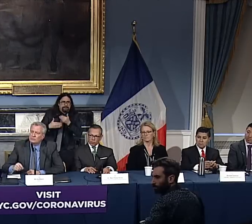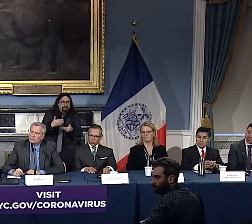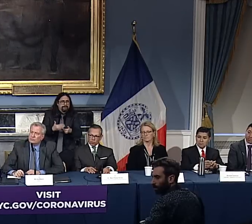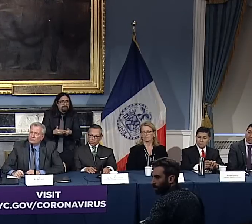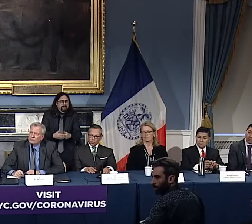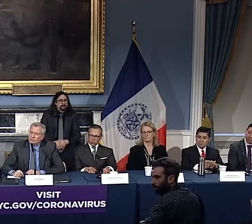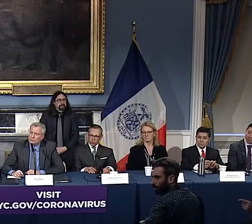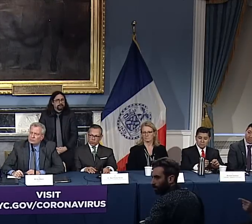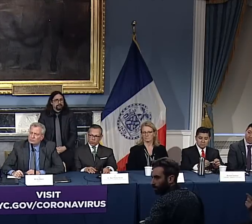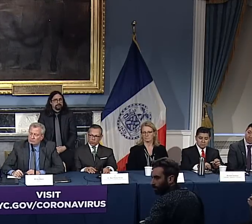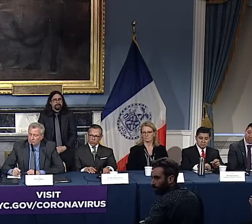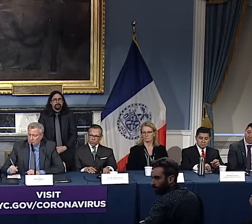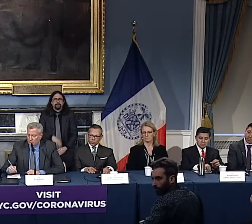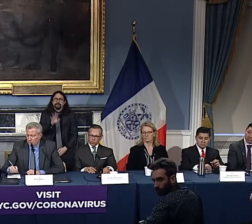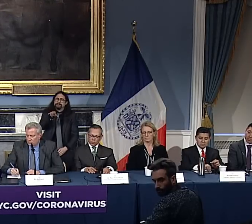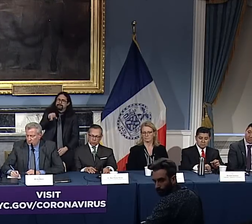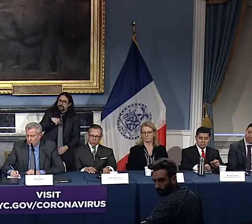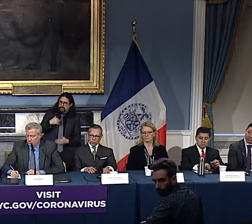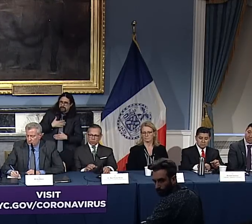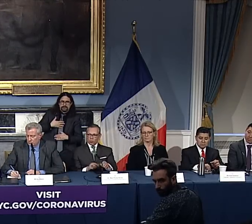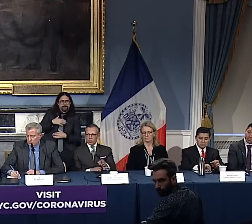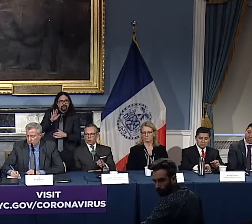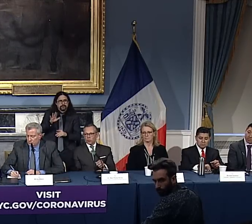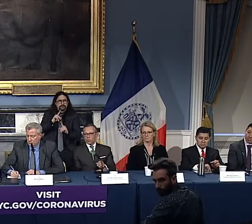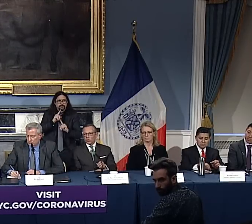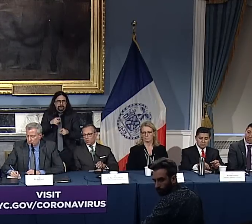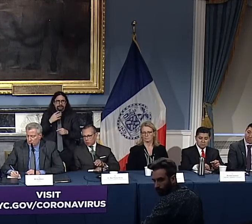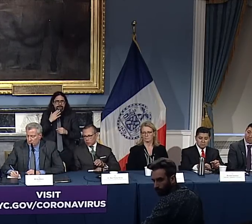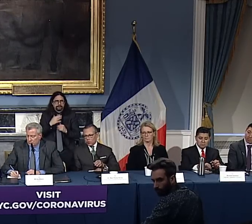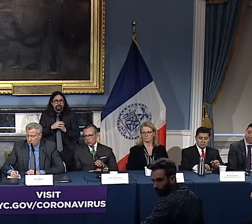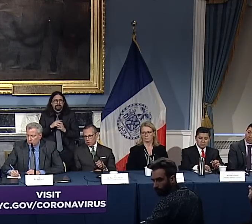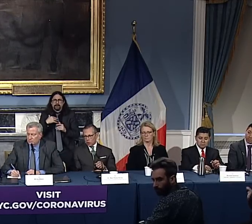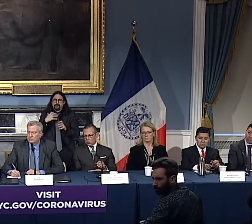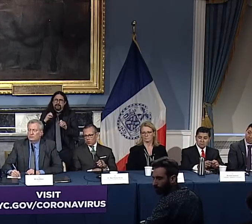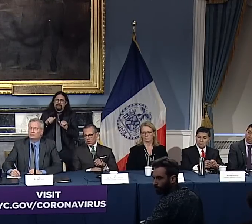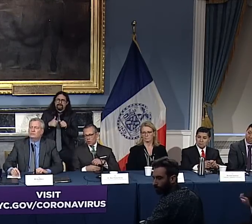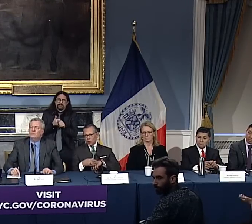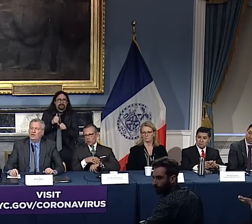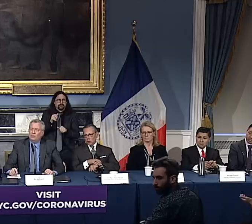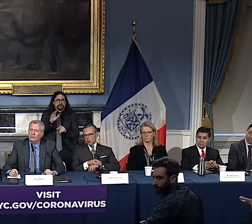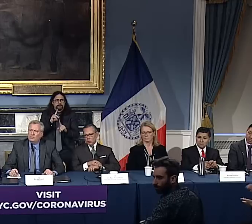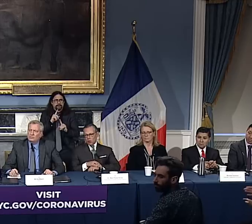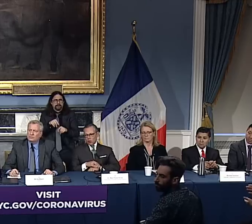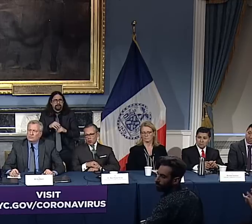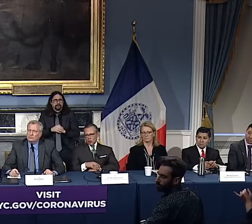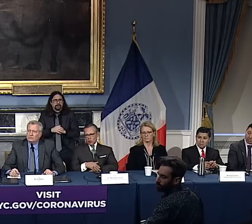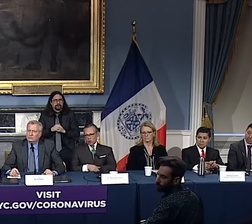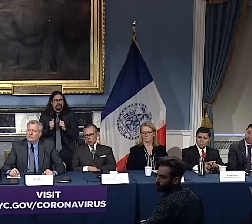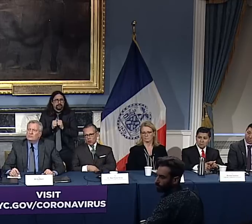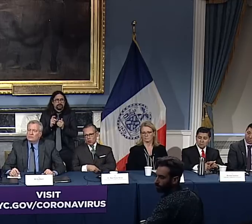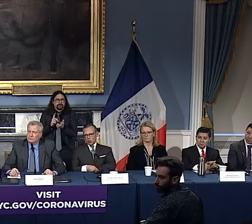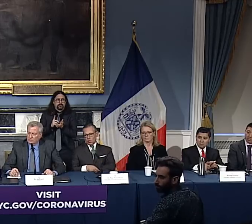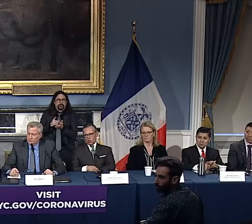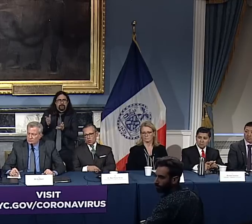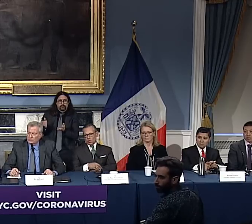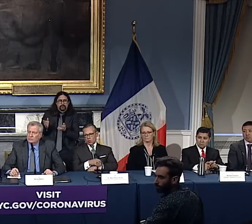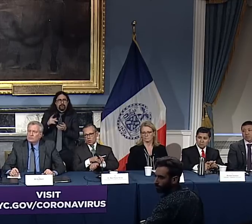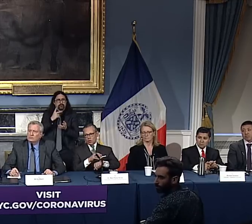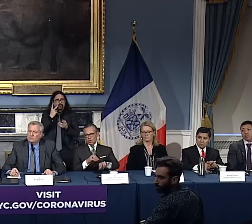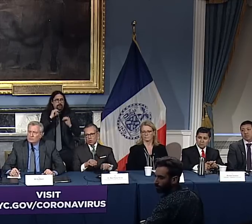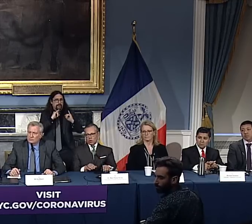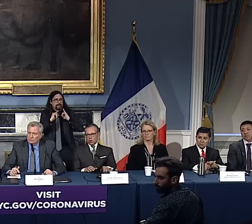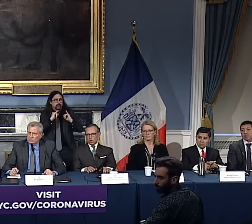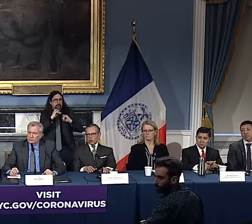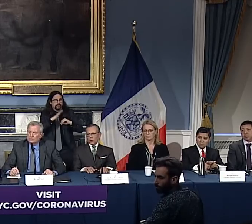testing. You've had doctors interviewed on TV, so they're not, people in the shadow. They're putting their names to it. Yep. You've had, former federal prosecutors